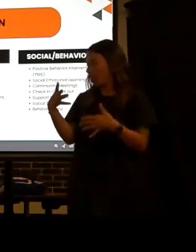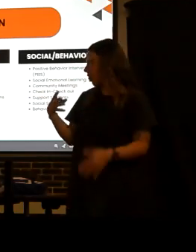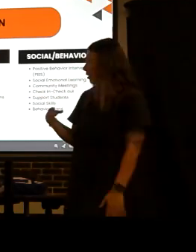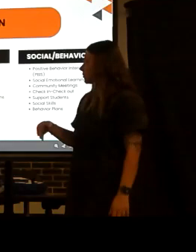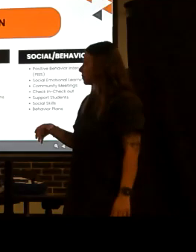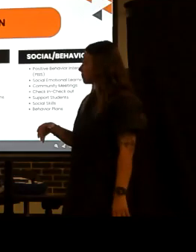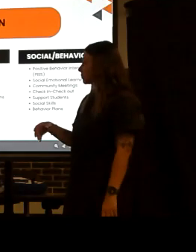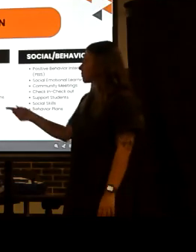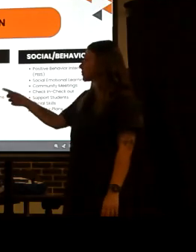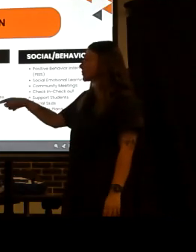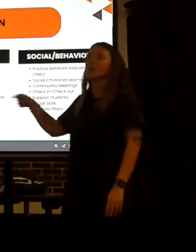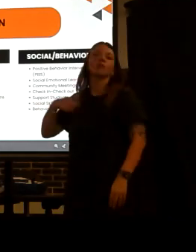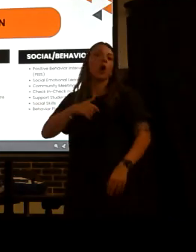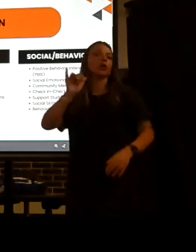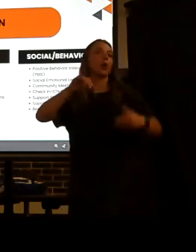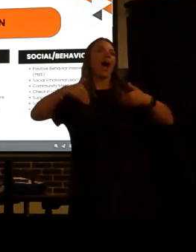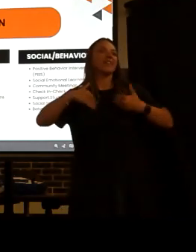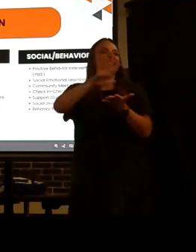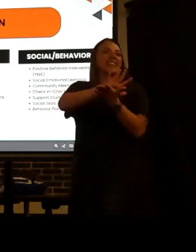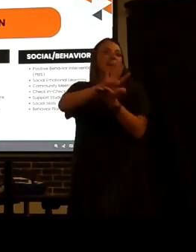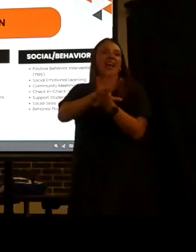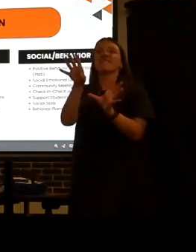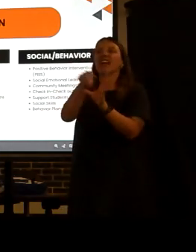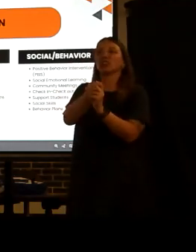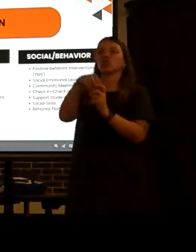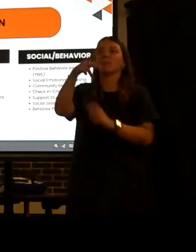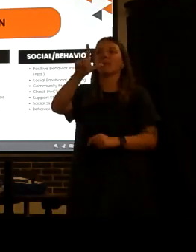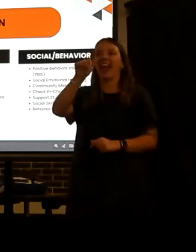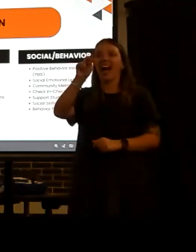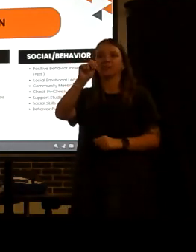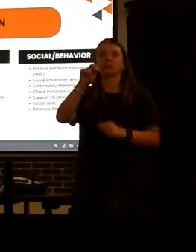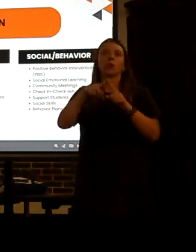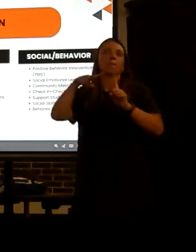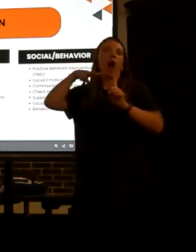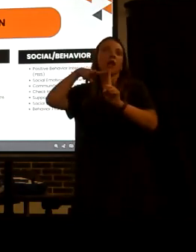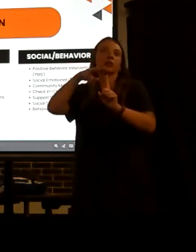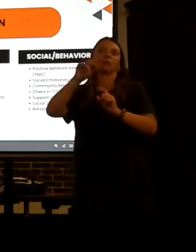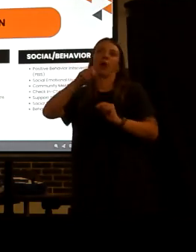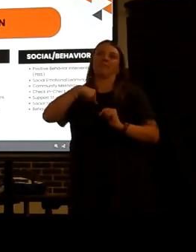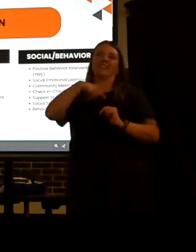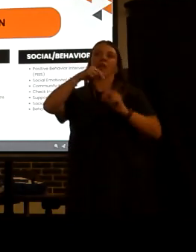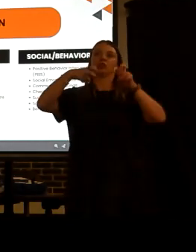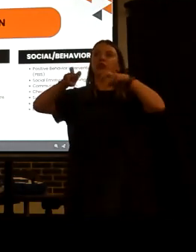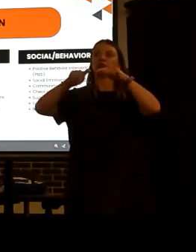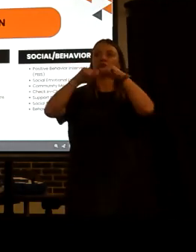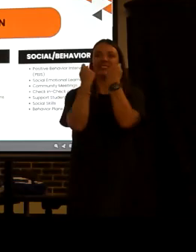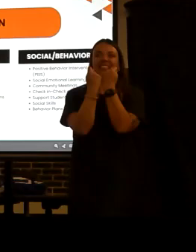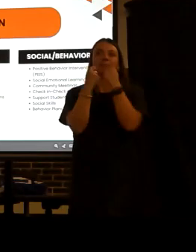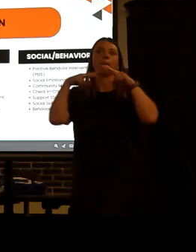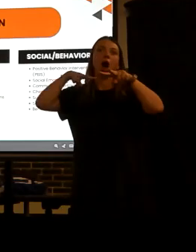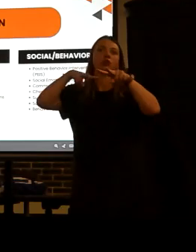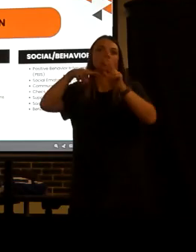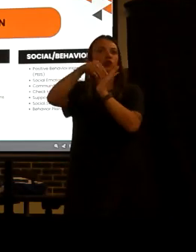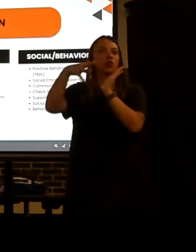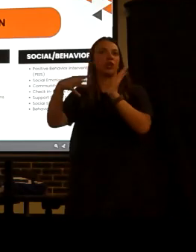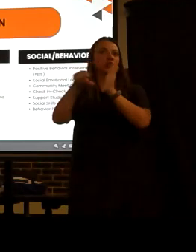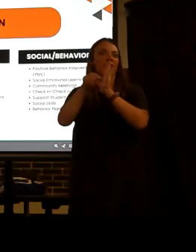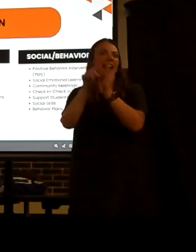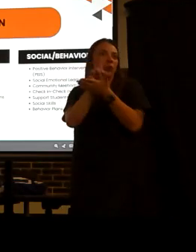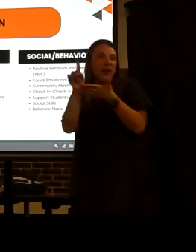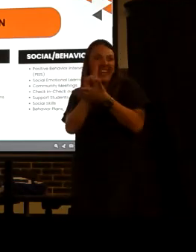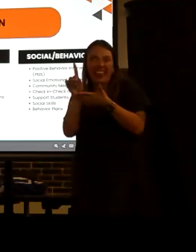the test prep, and Amanda will expound on that. And then we also have academic intervention plan, our